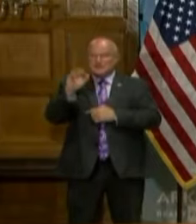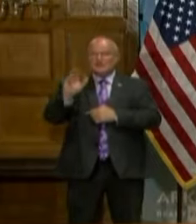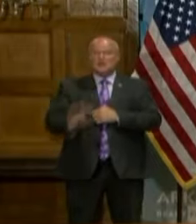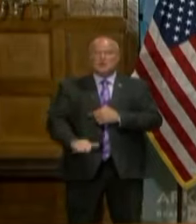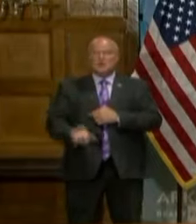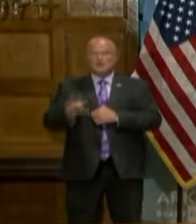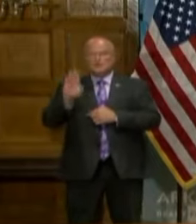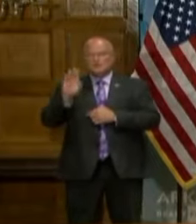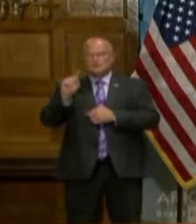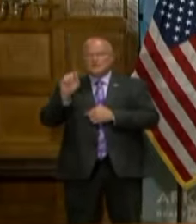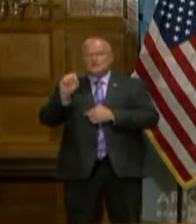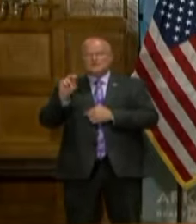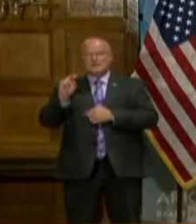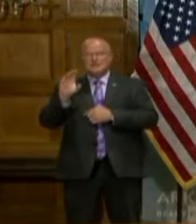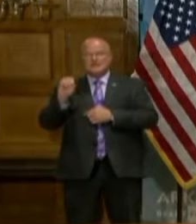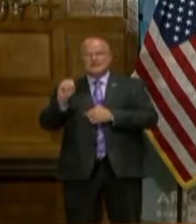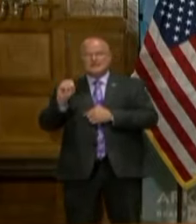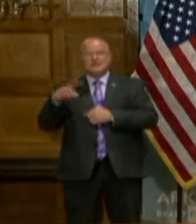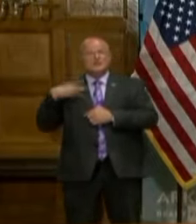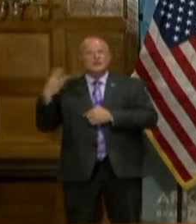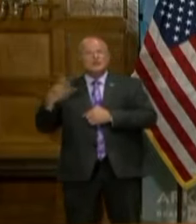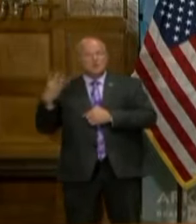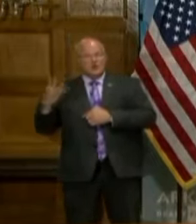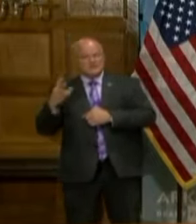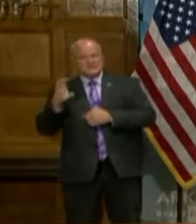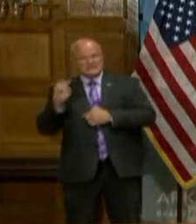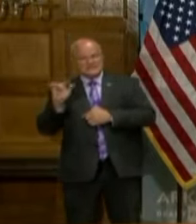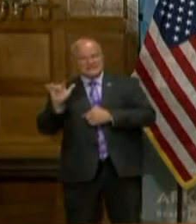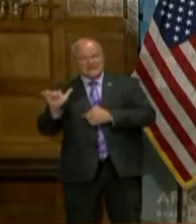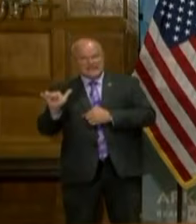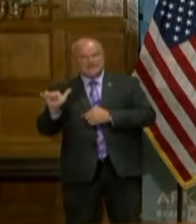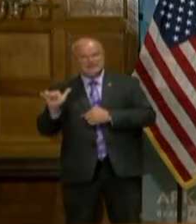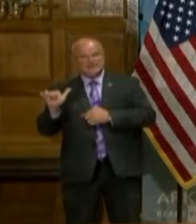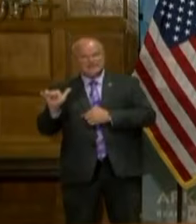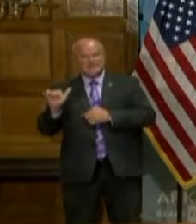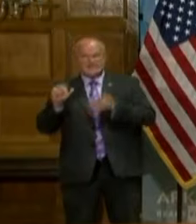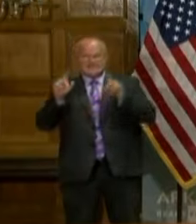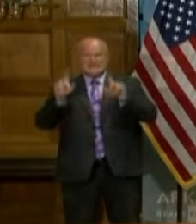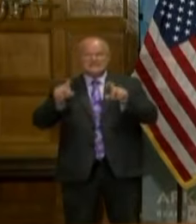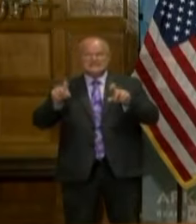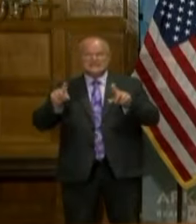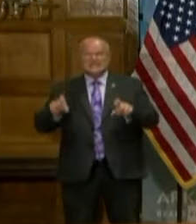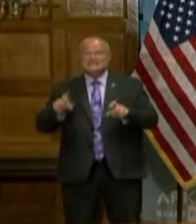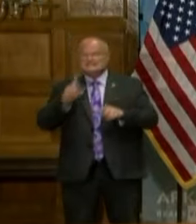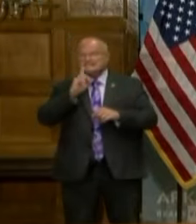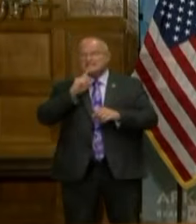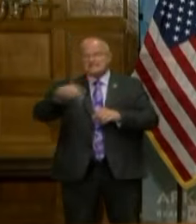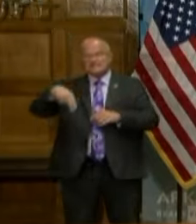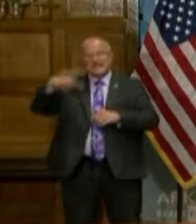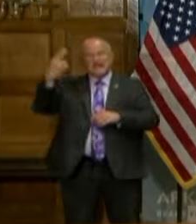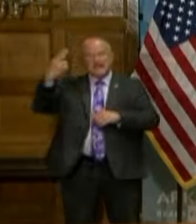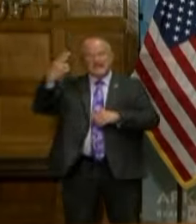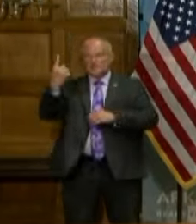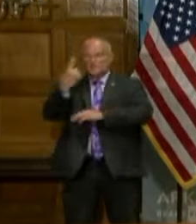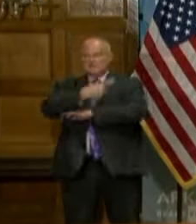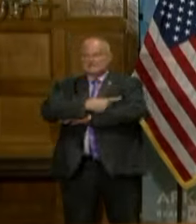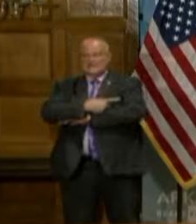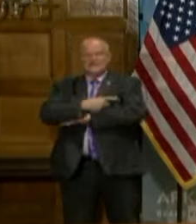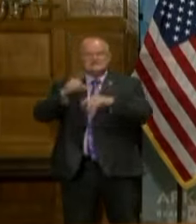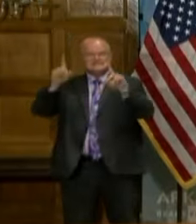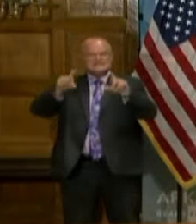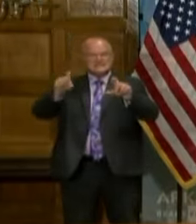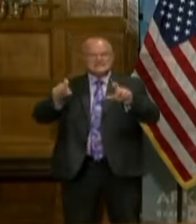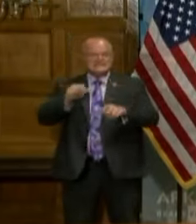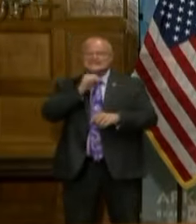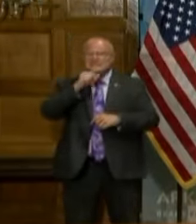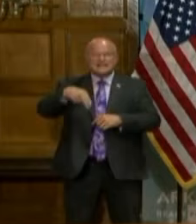Benton County. In Washington County, you look at the testing is high on one day, but a lot of the